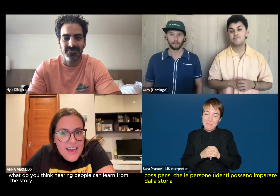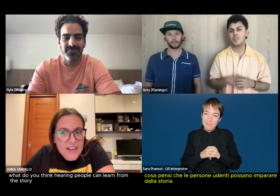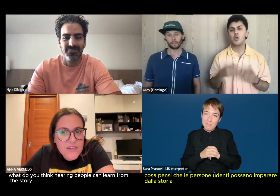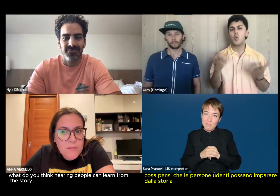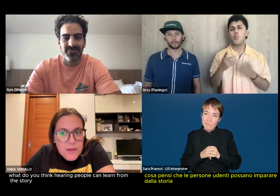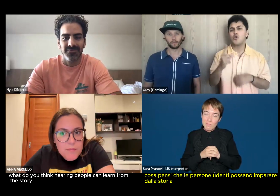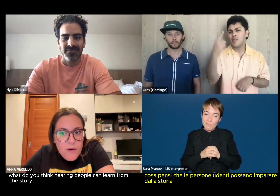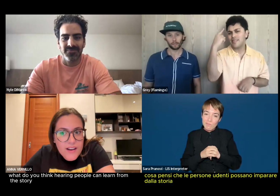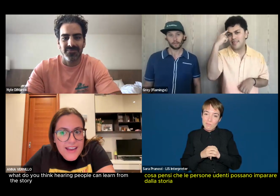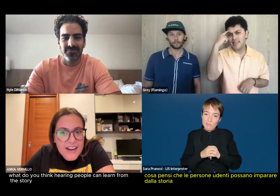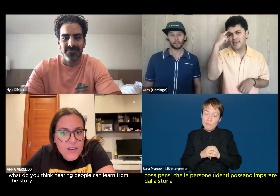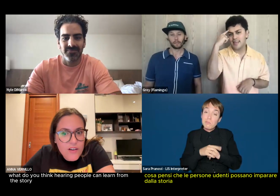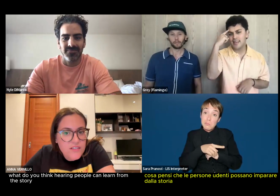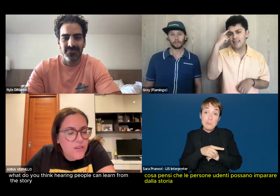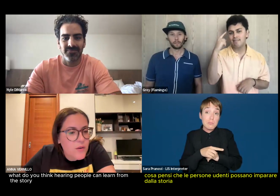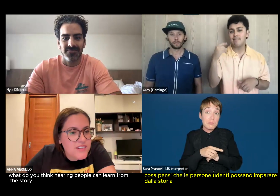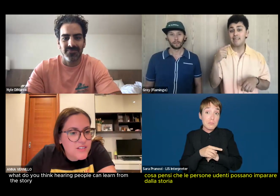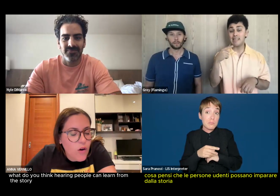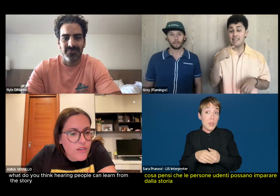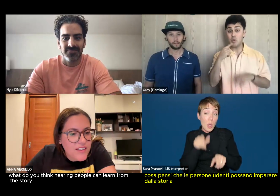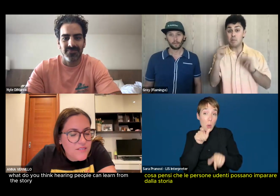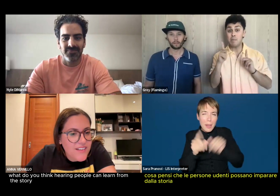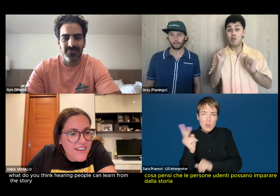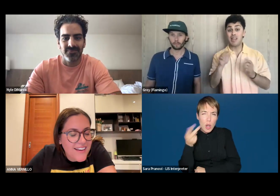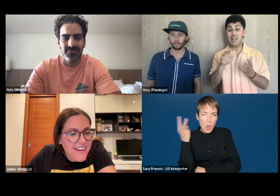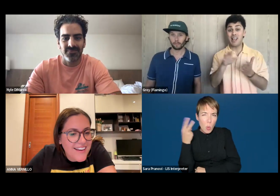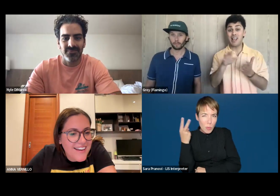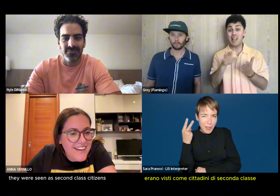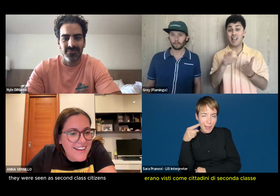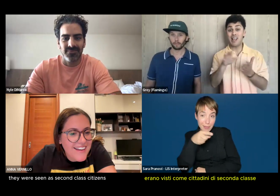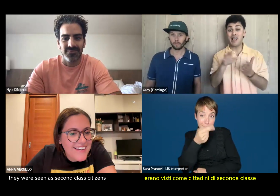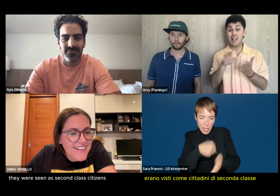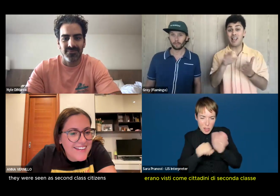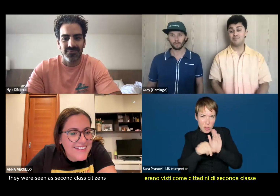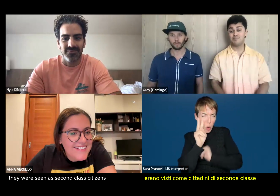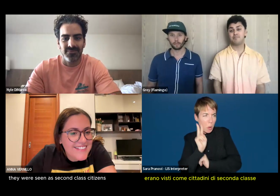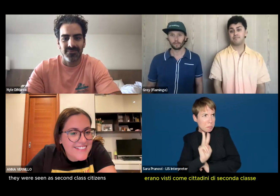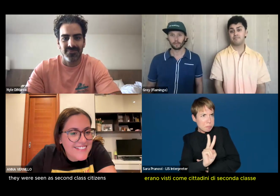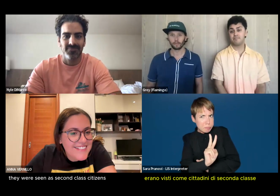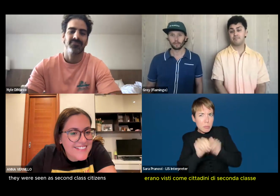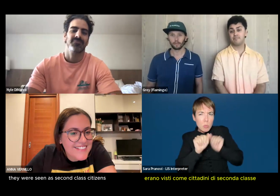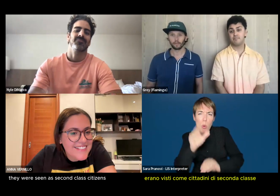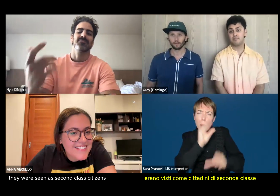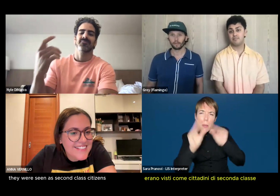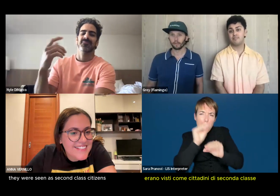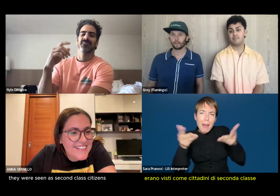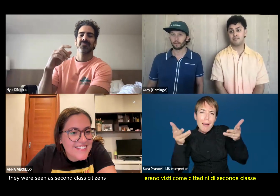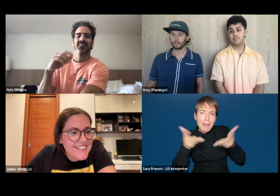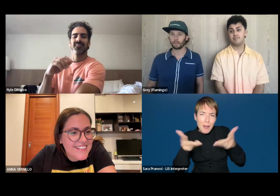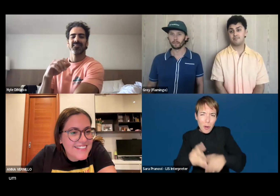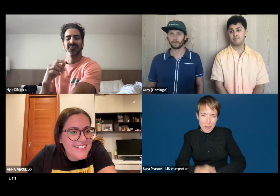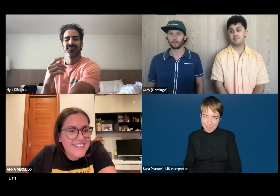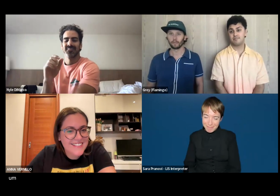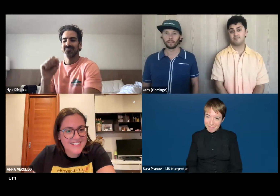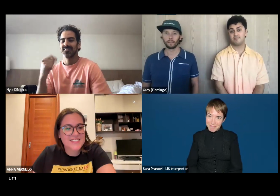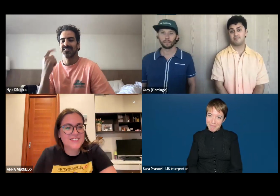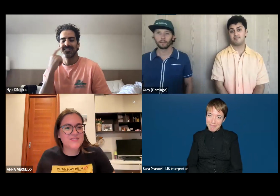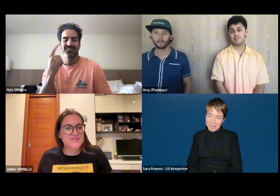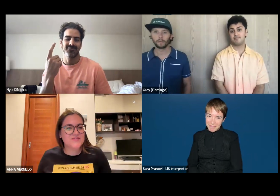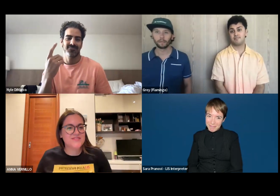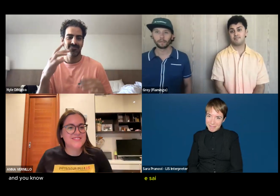think And being having told that they people couldn't can do learn anything. from this story? They were seen as second-class citizens.